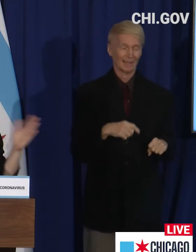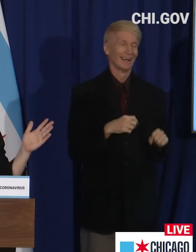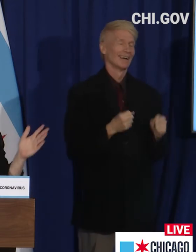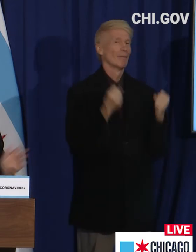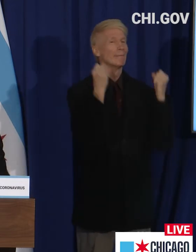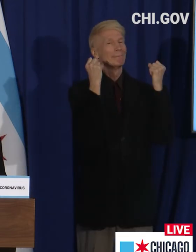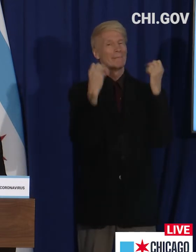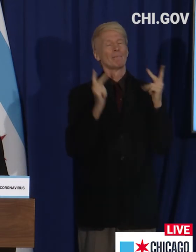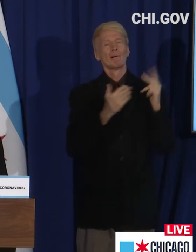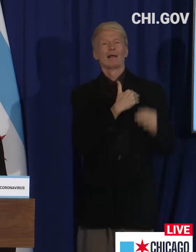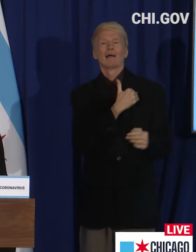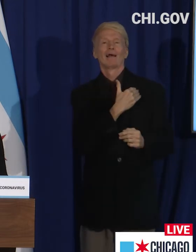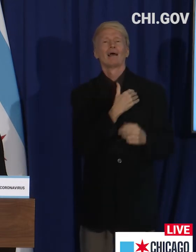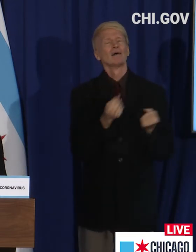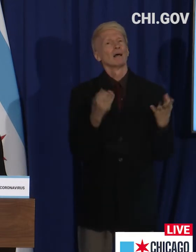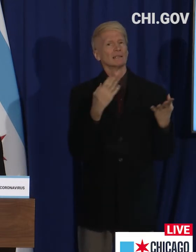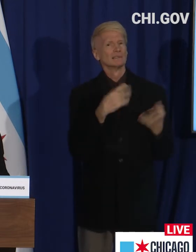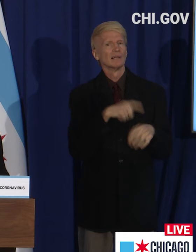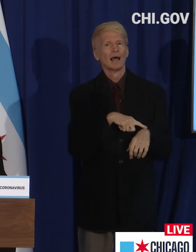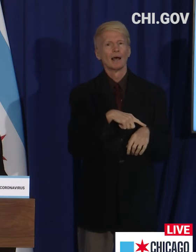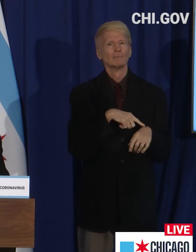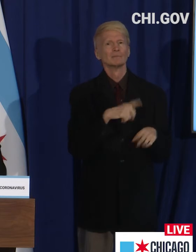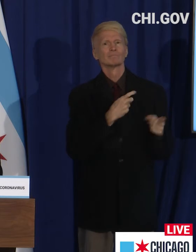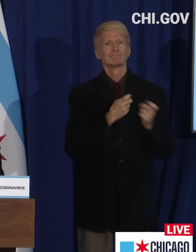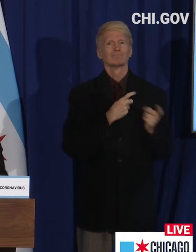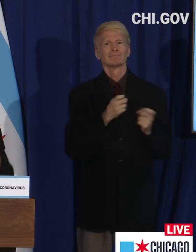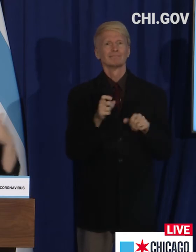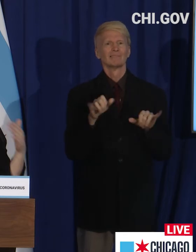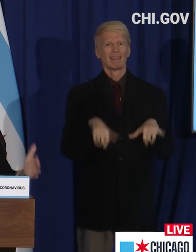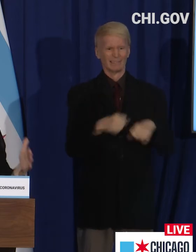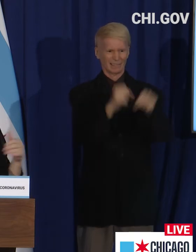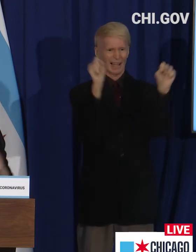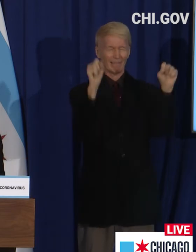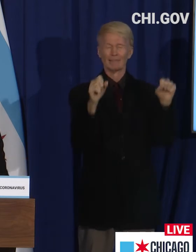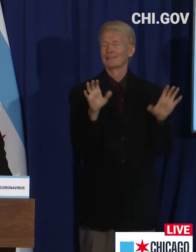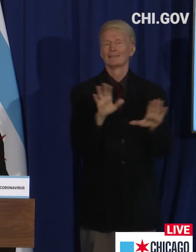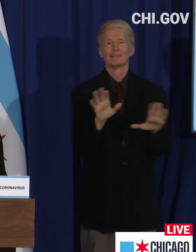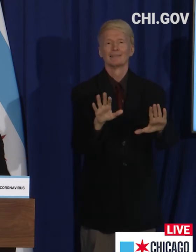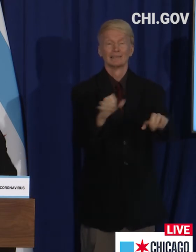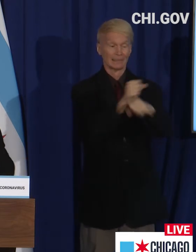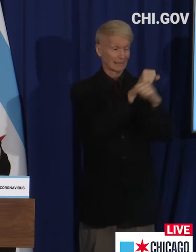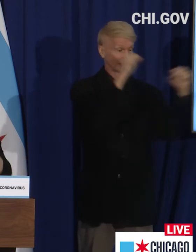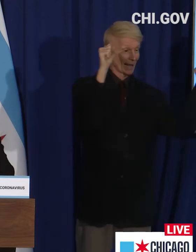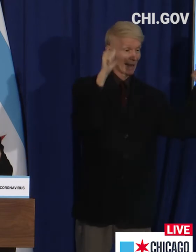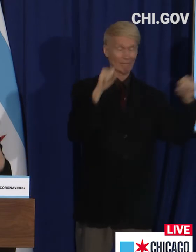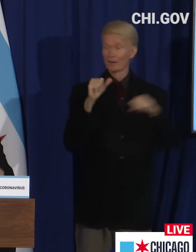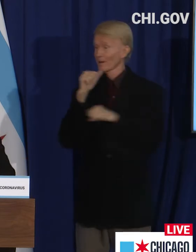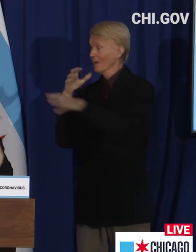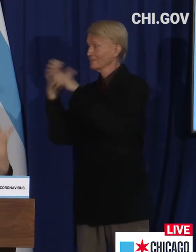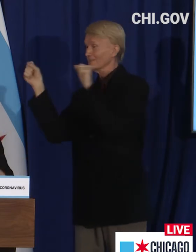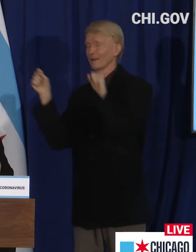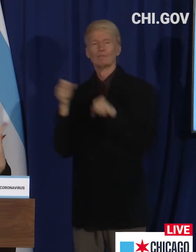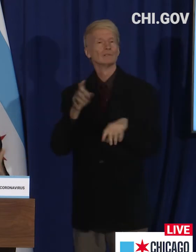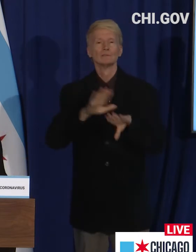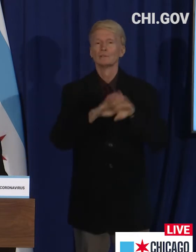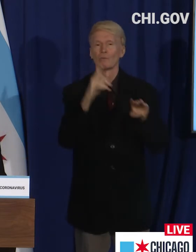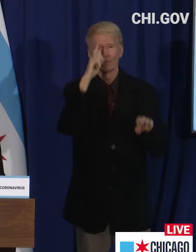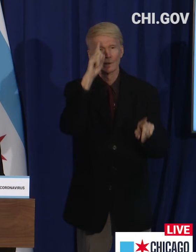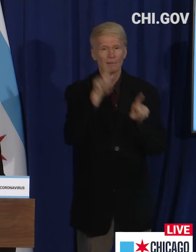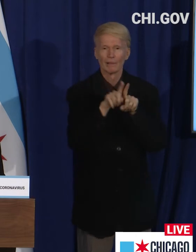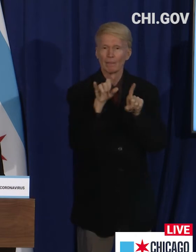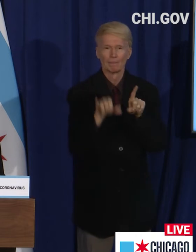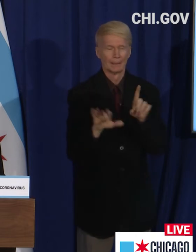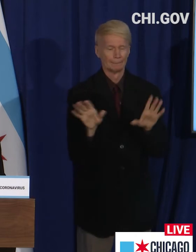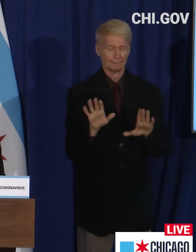is infinite. There is no such thing as safe or not safe from COVID. Any interaction with a living,